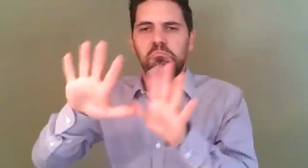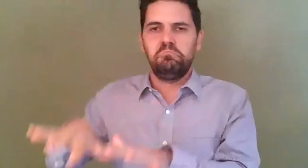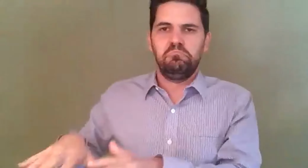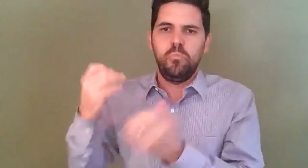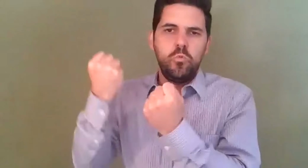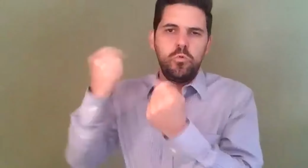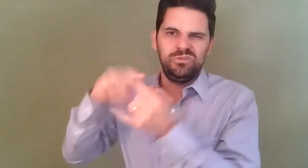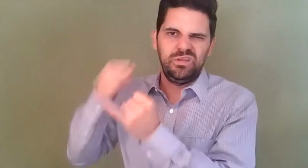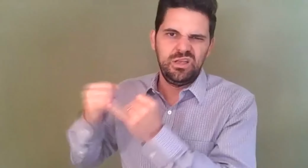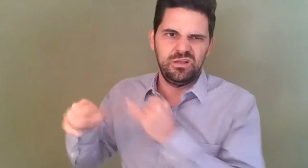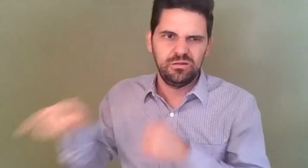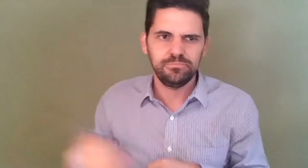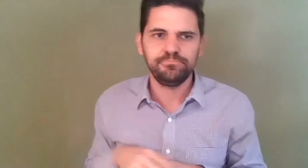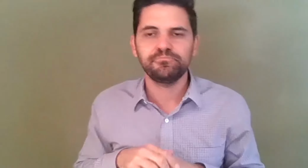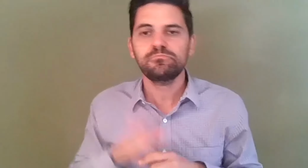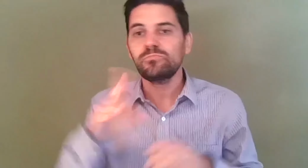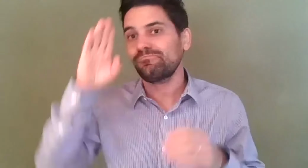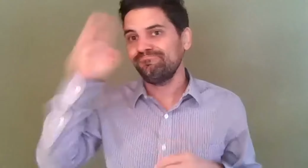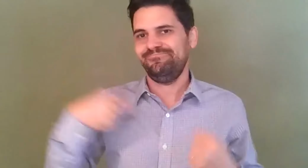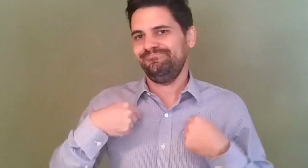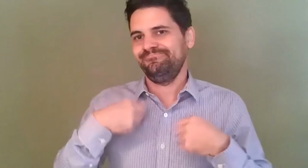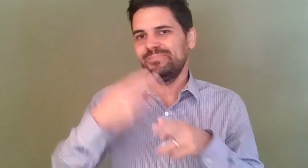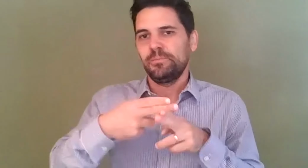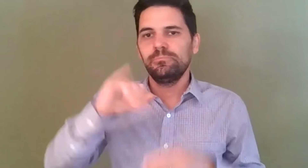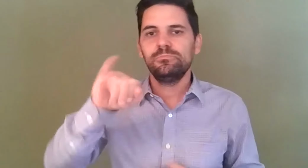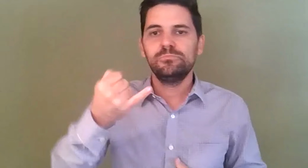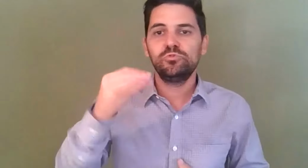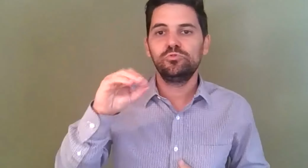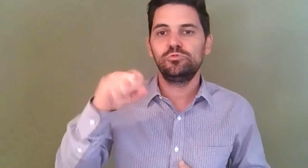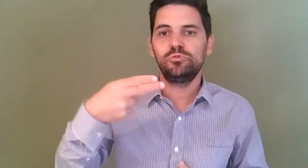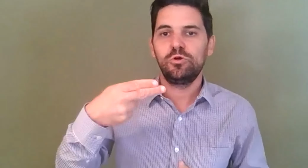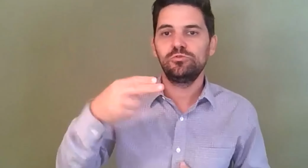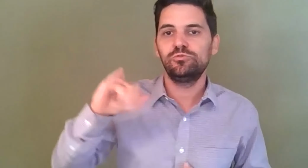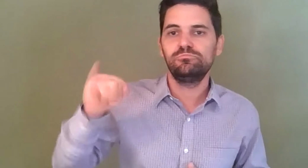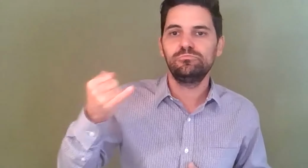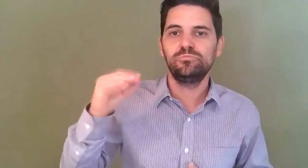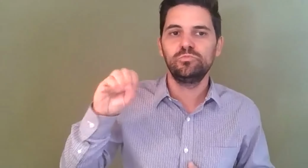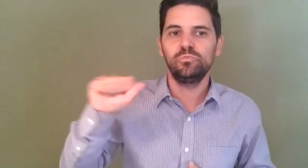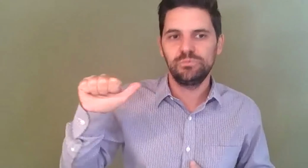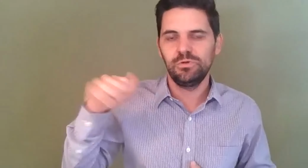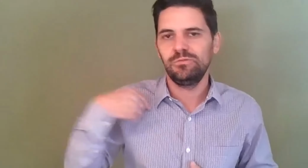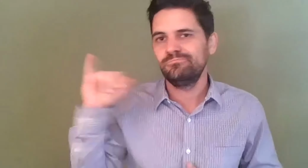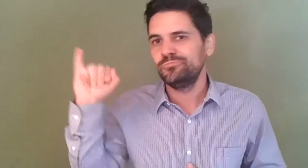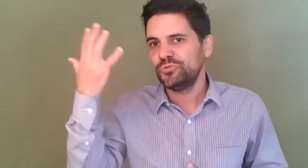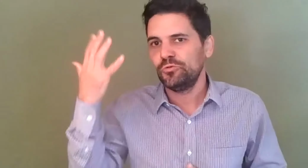can, if you, we will wait until the end for you to make any comments or any